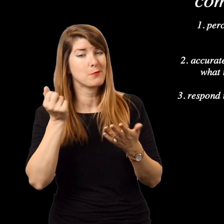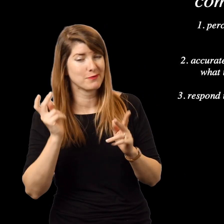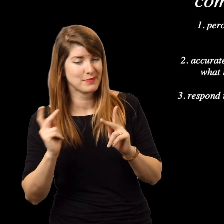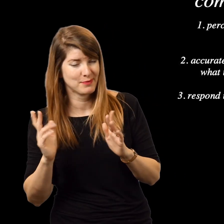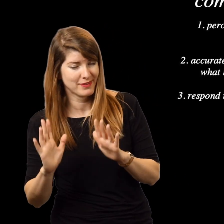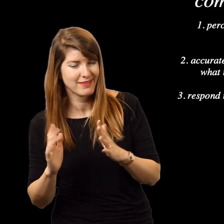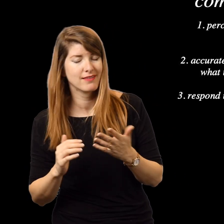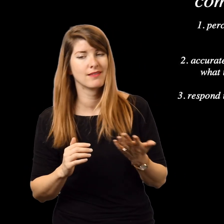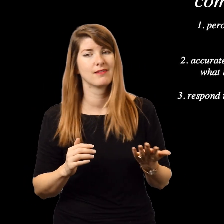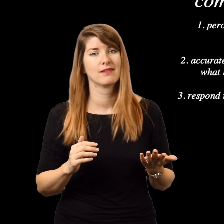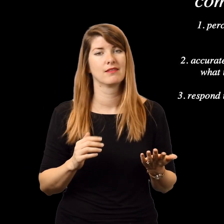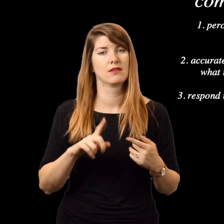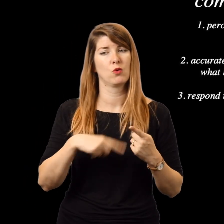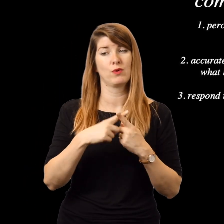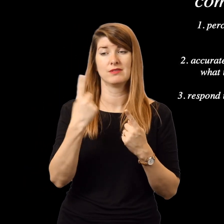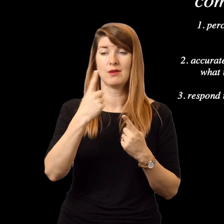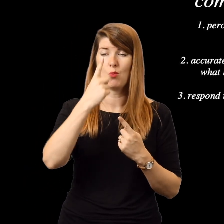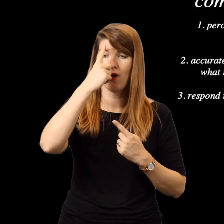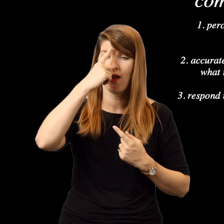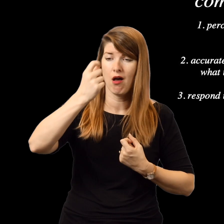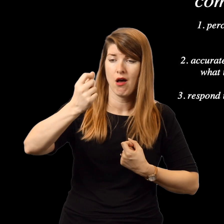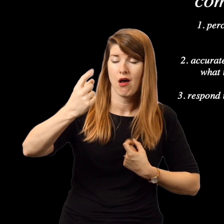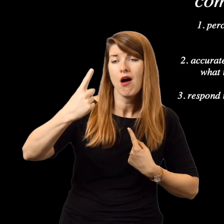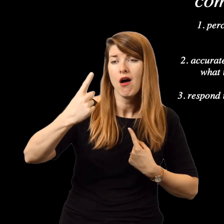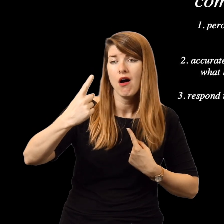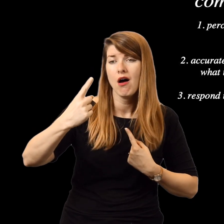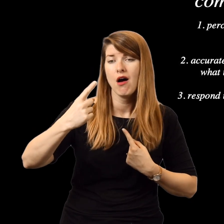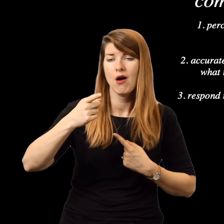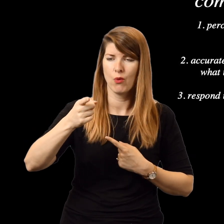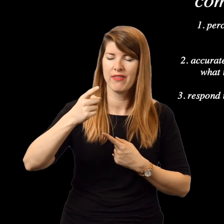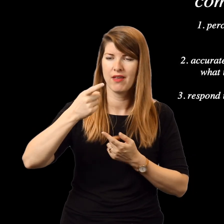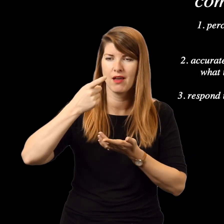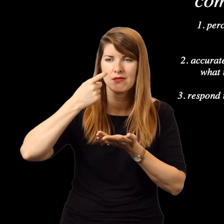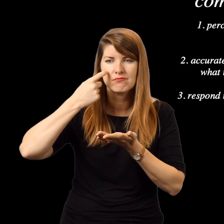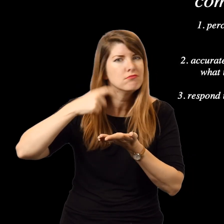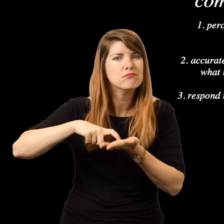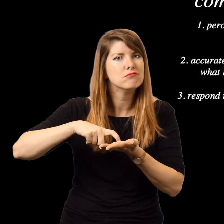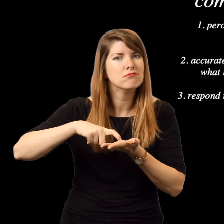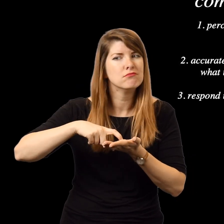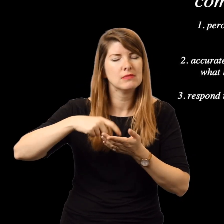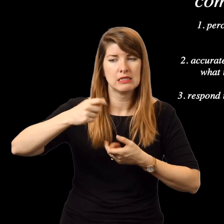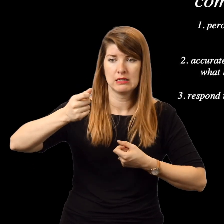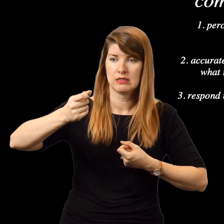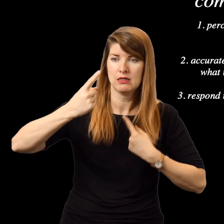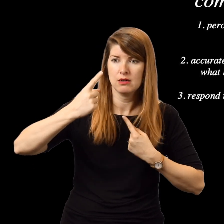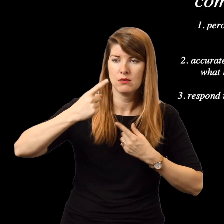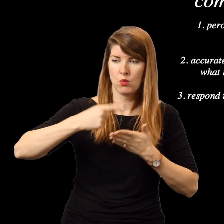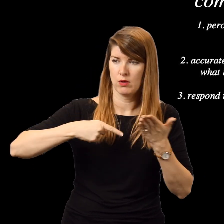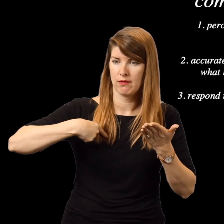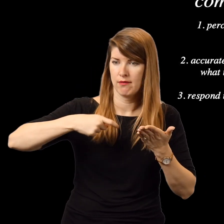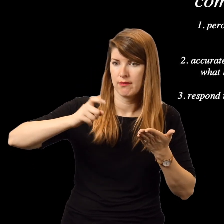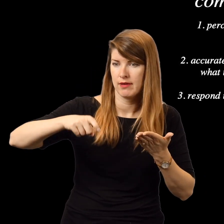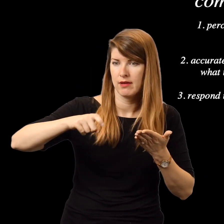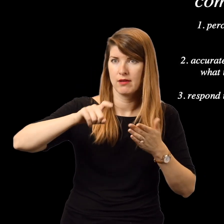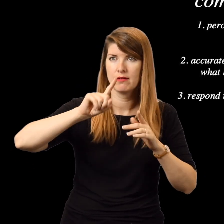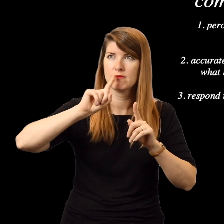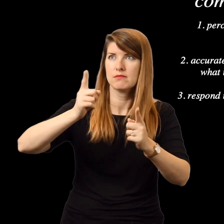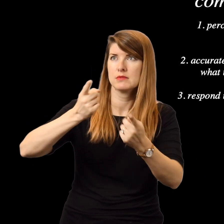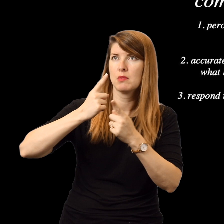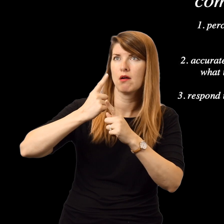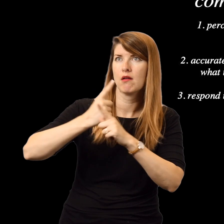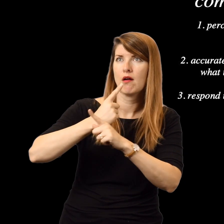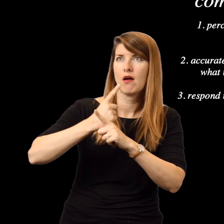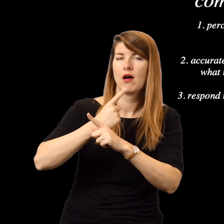older folks is that when someone gets us, when they perceive what's going on and they get us and they